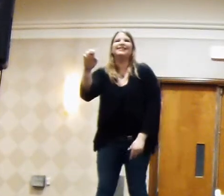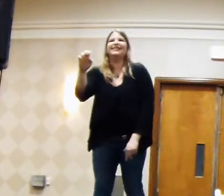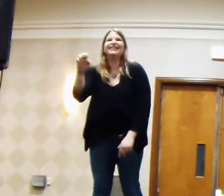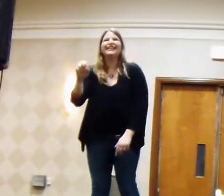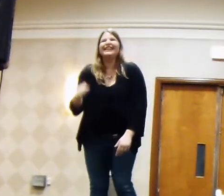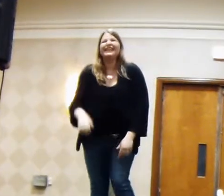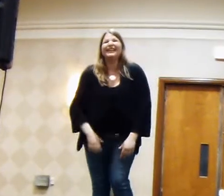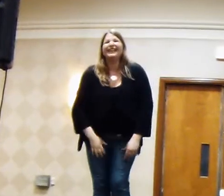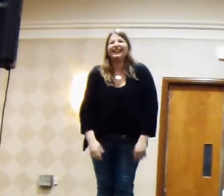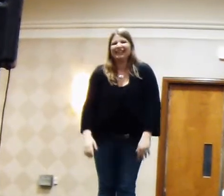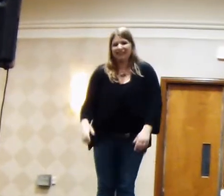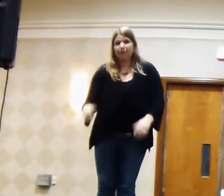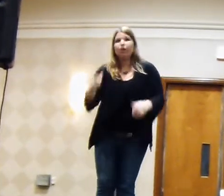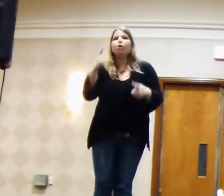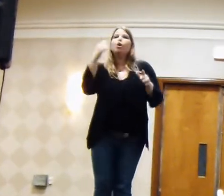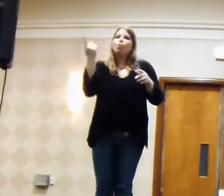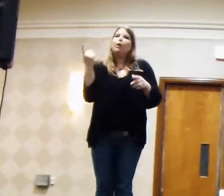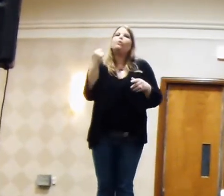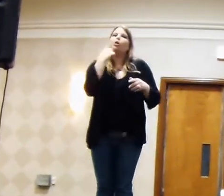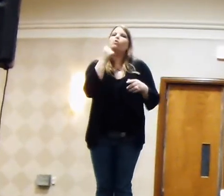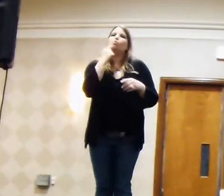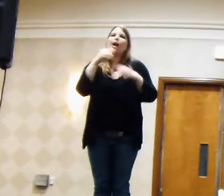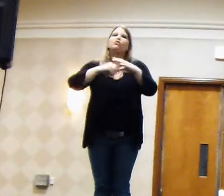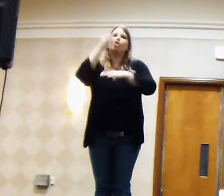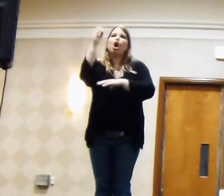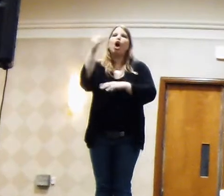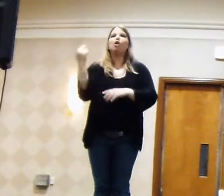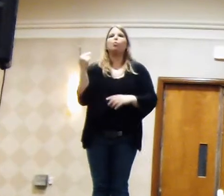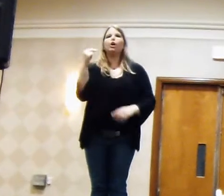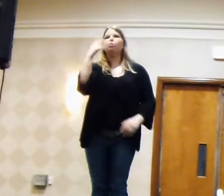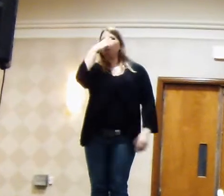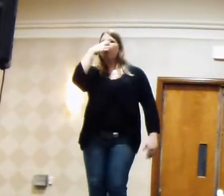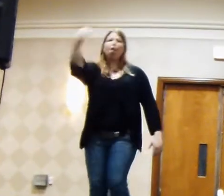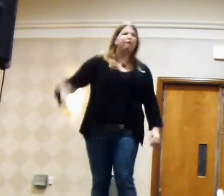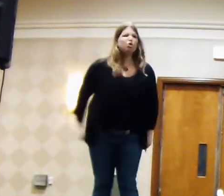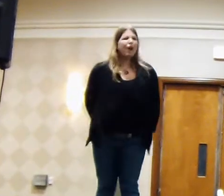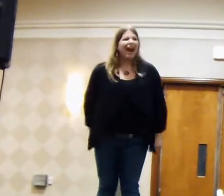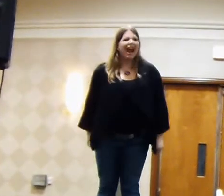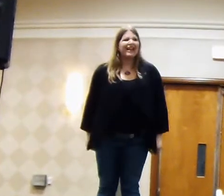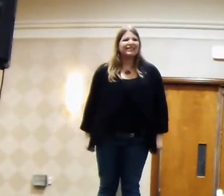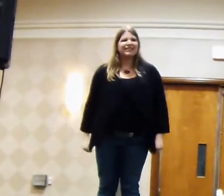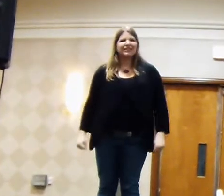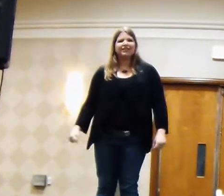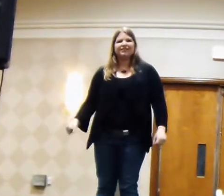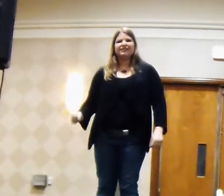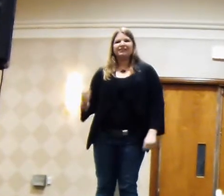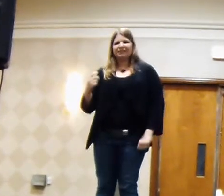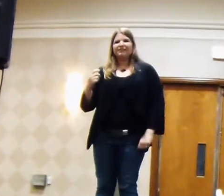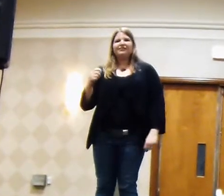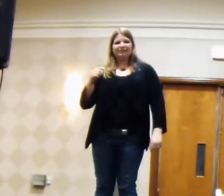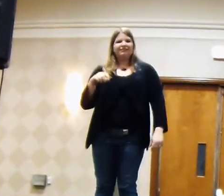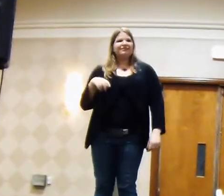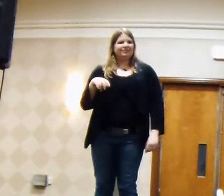But I did do Red Dawn with him, and we were fellow Wolverines!